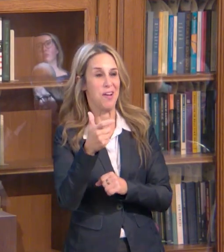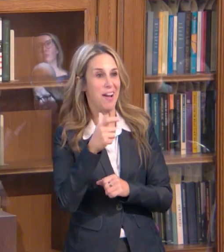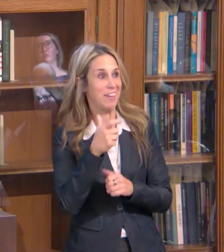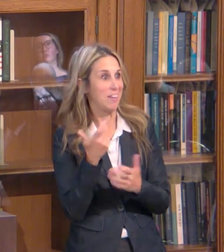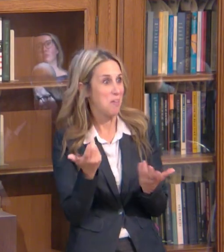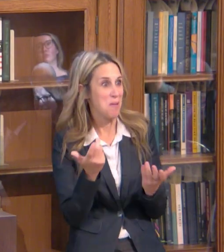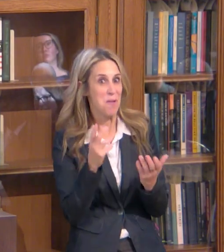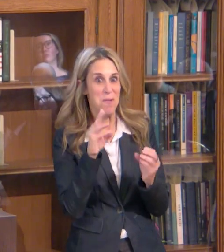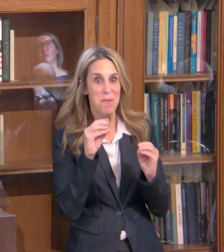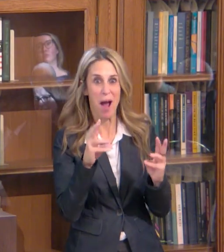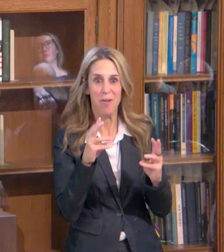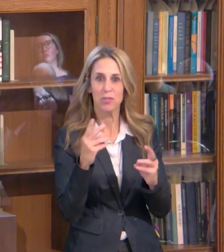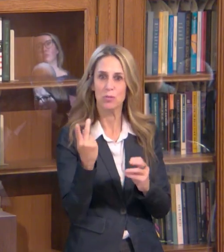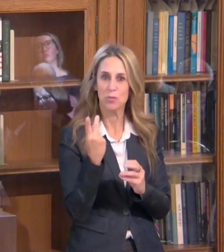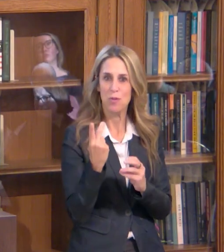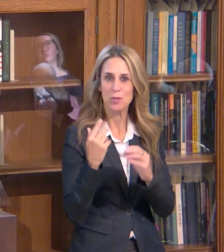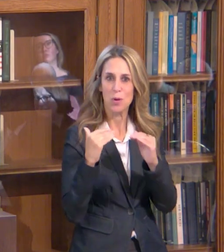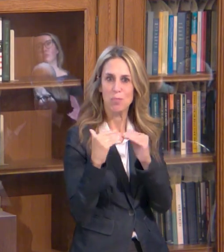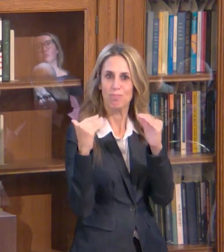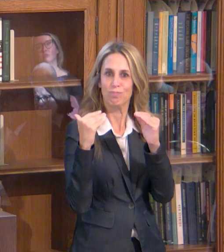here at uh Duke